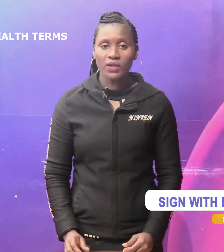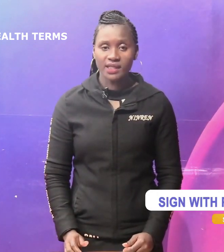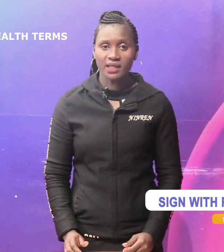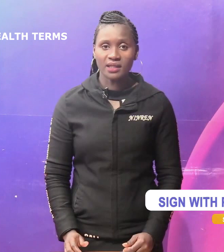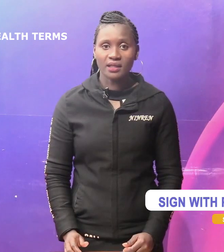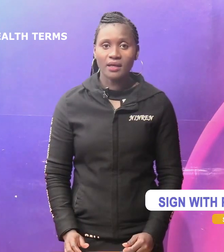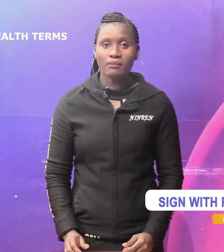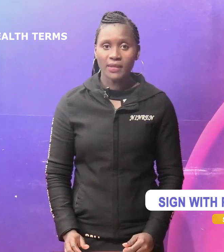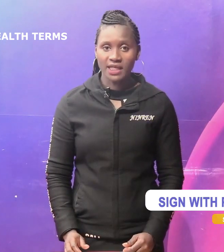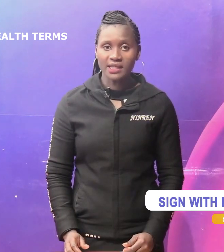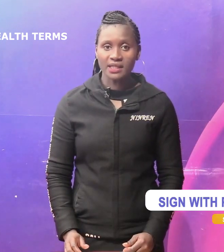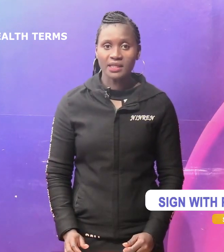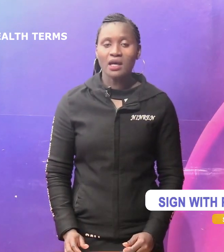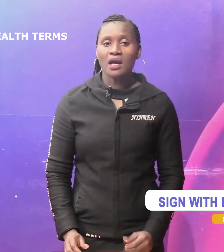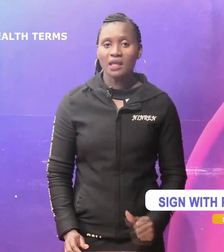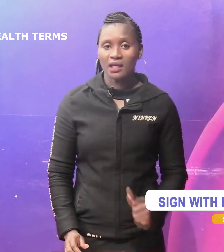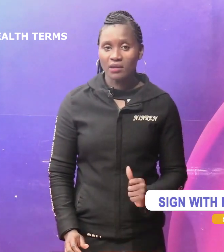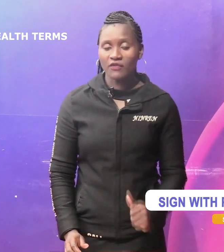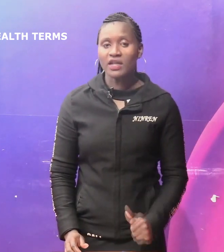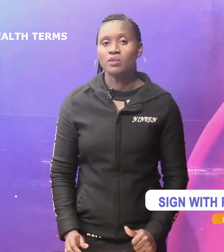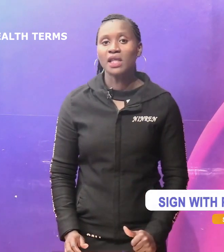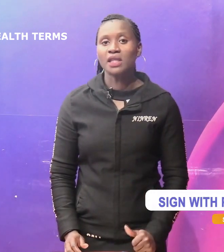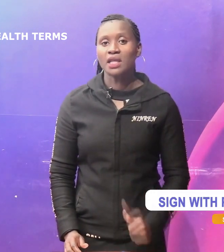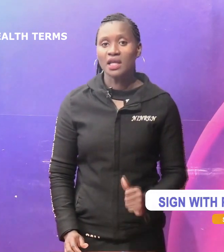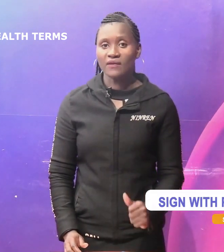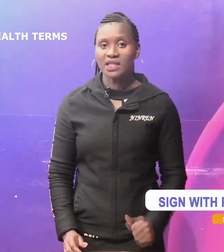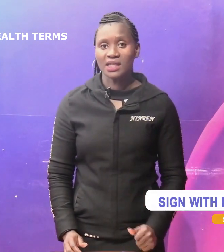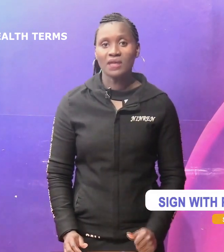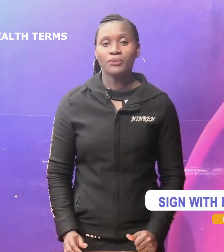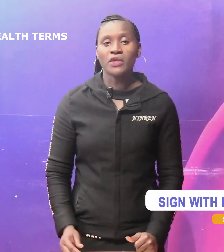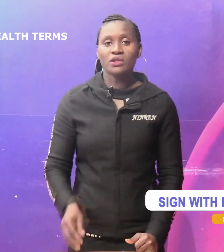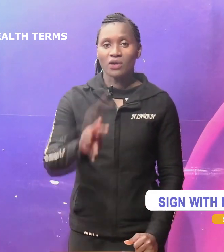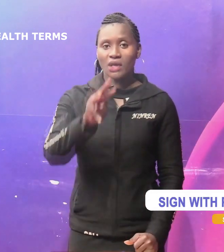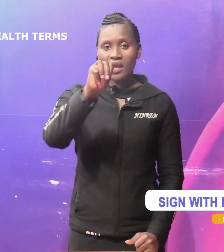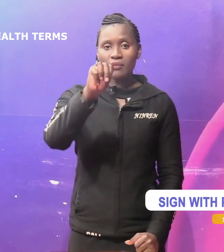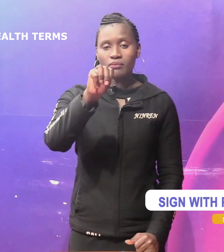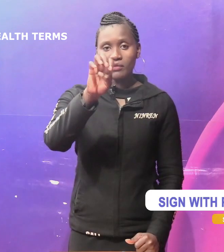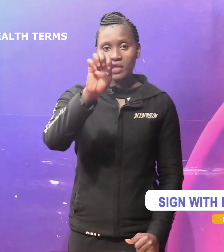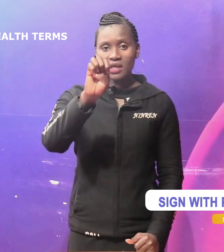it? Medicine. Then let me finger spell it and then I give it a sign. So